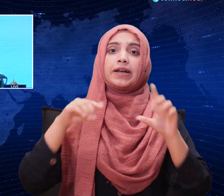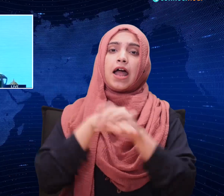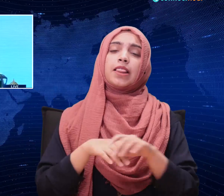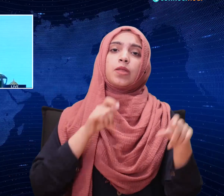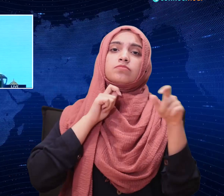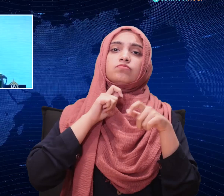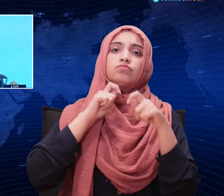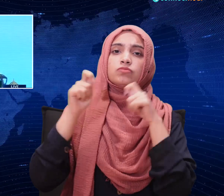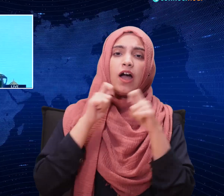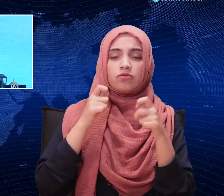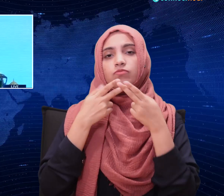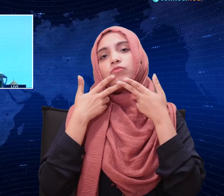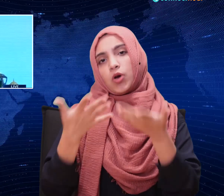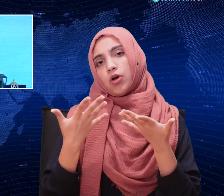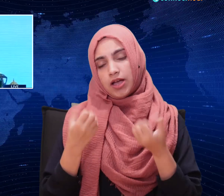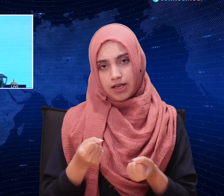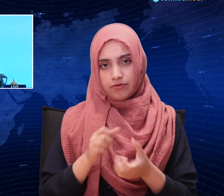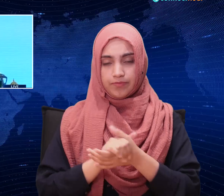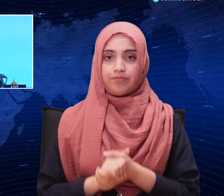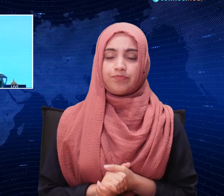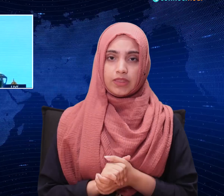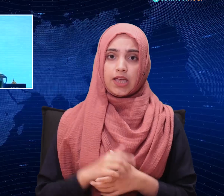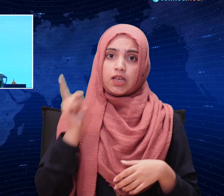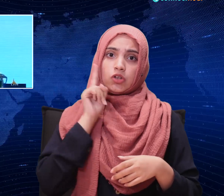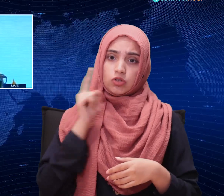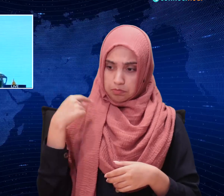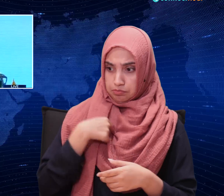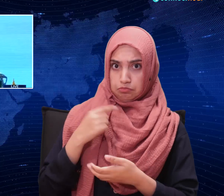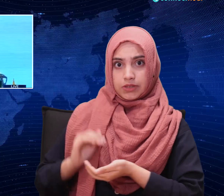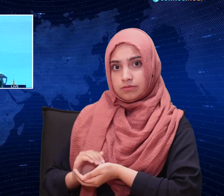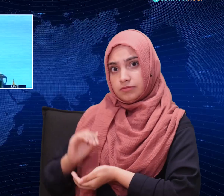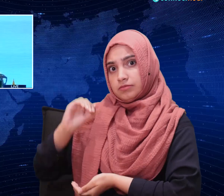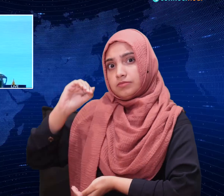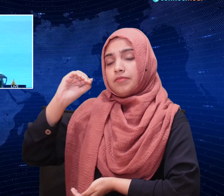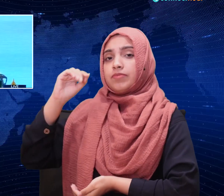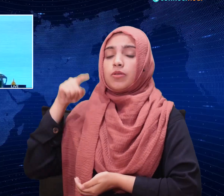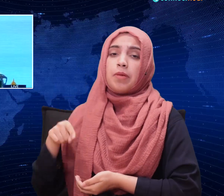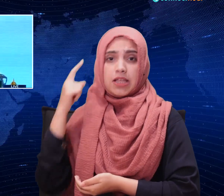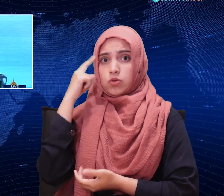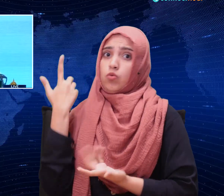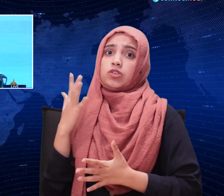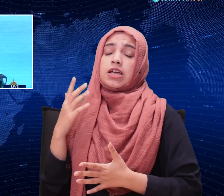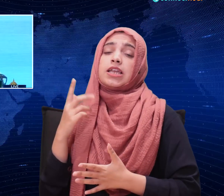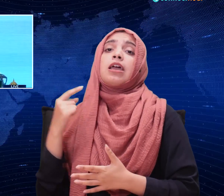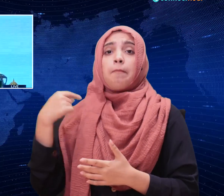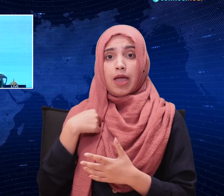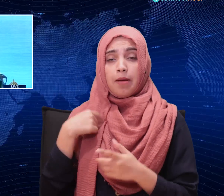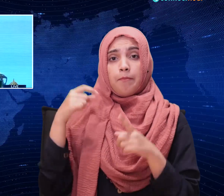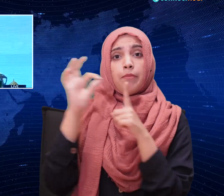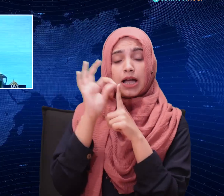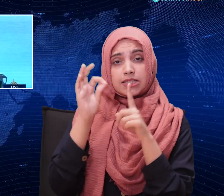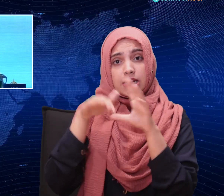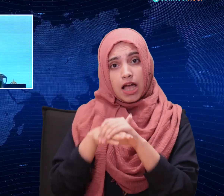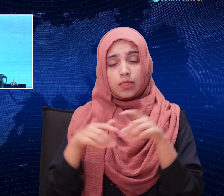When I was growing up, nobody could have thought that acts like this would happen in Pakistan. I